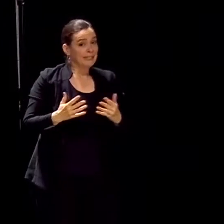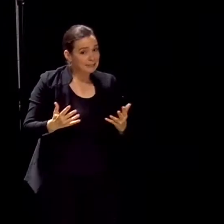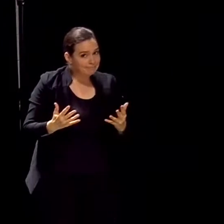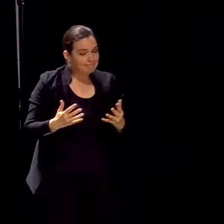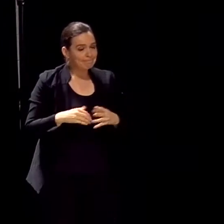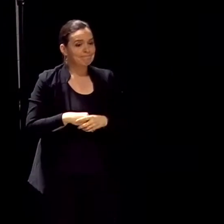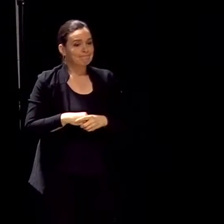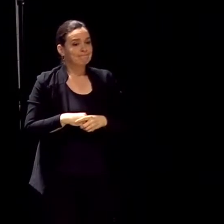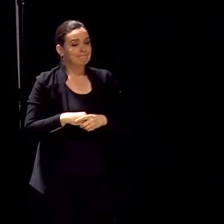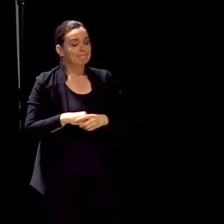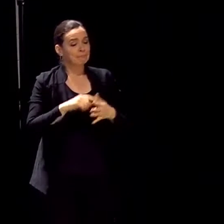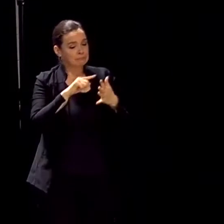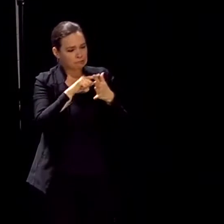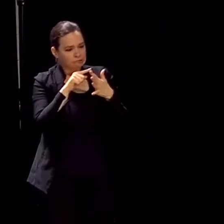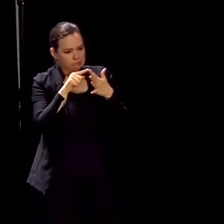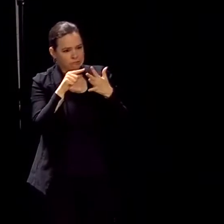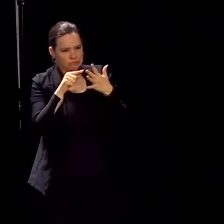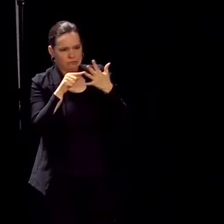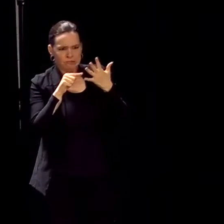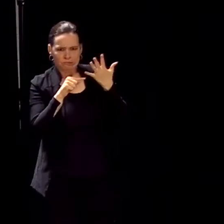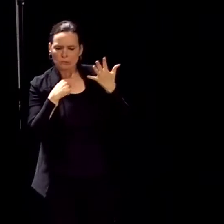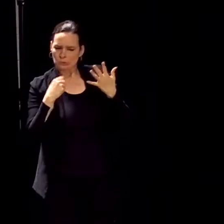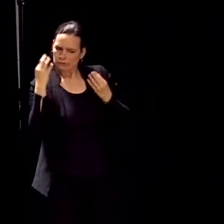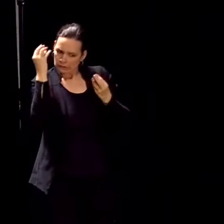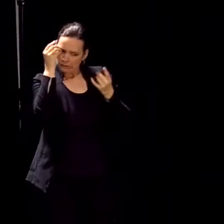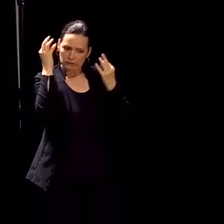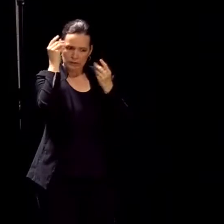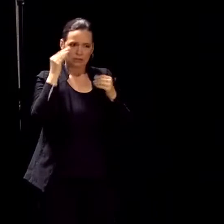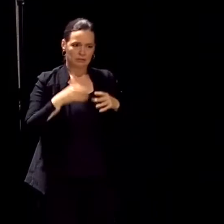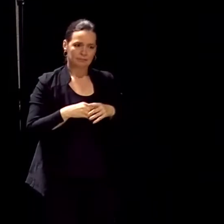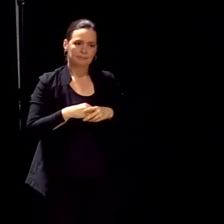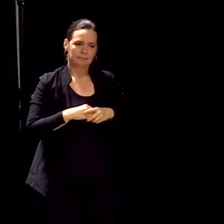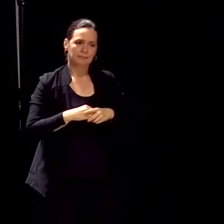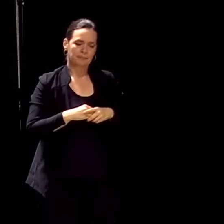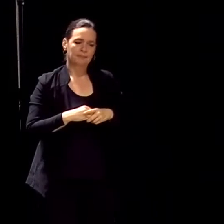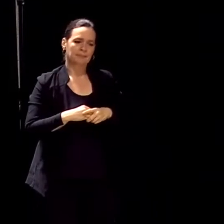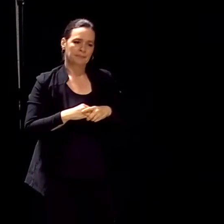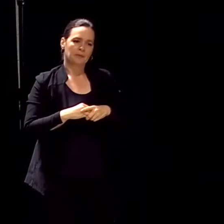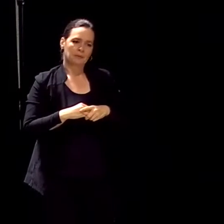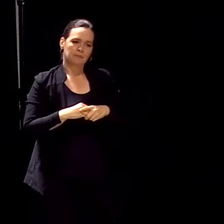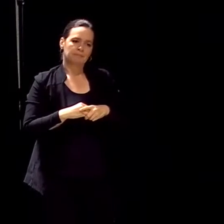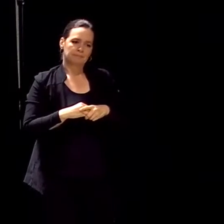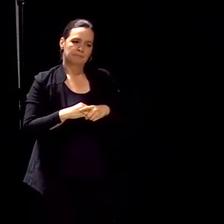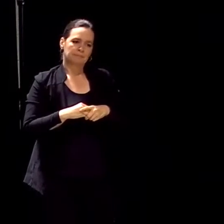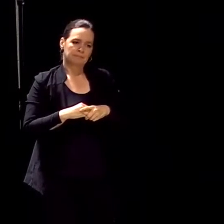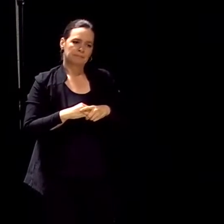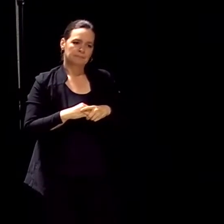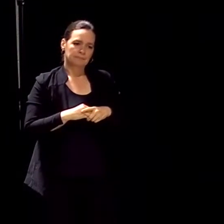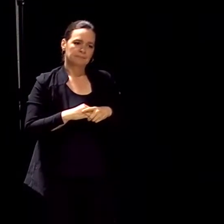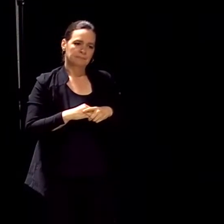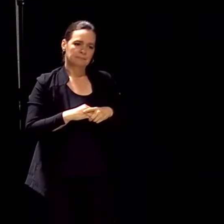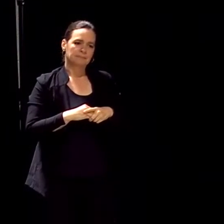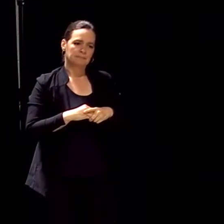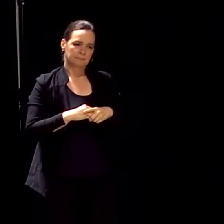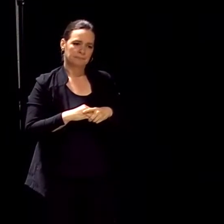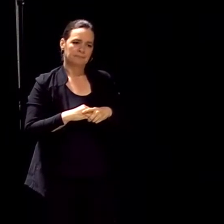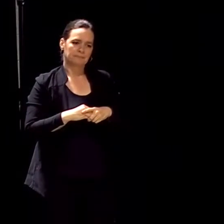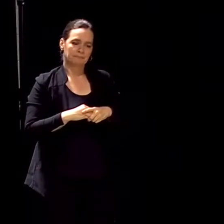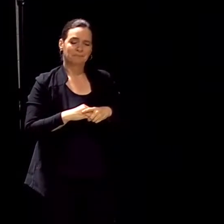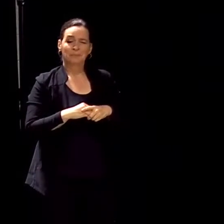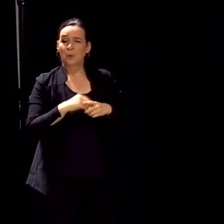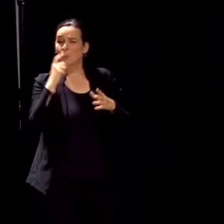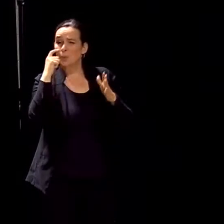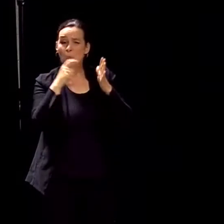those are more sustainable cases over the last week that normally we would see a slew of cases and then we wouldn't see many at